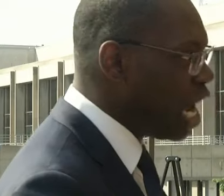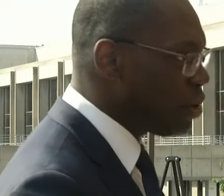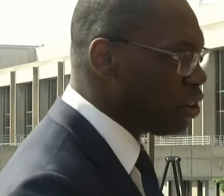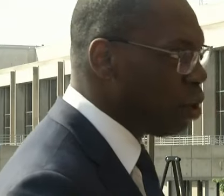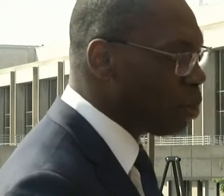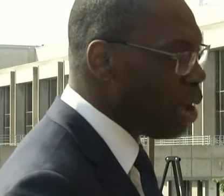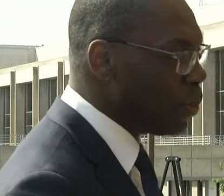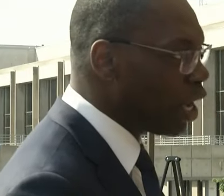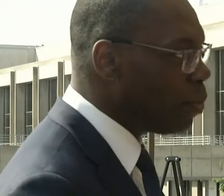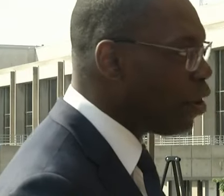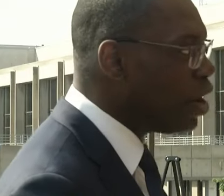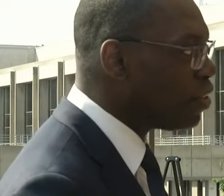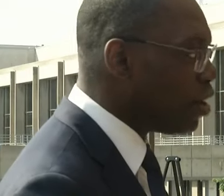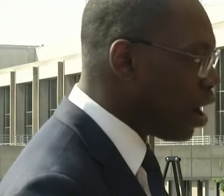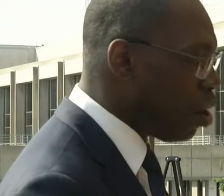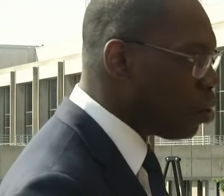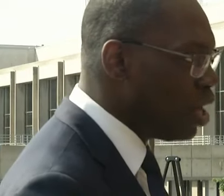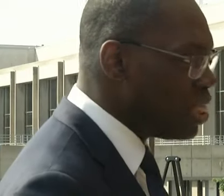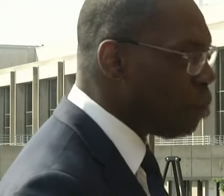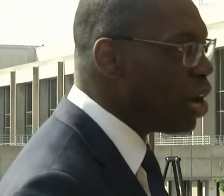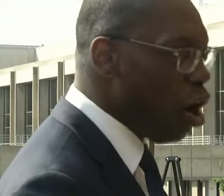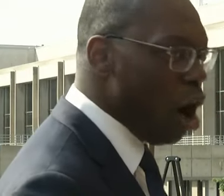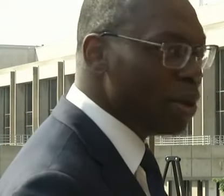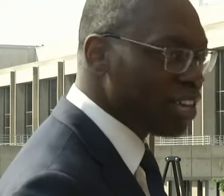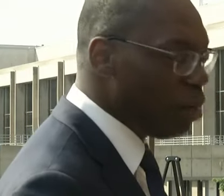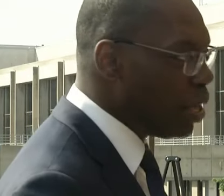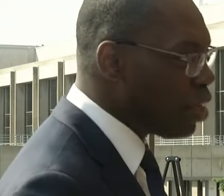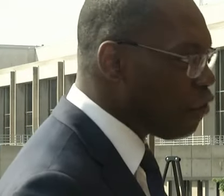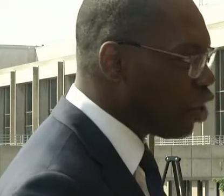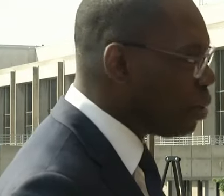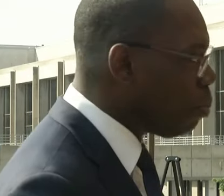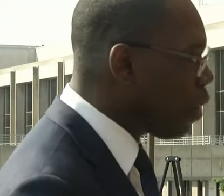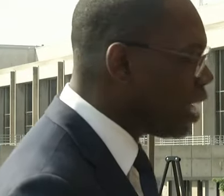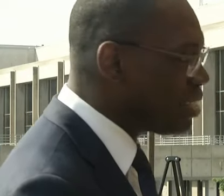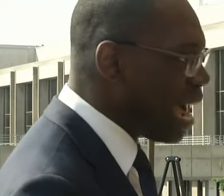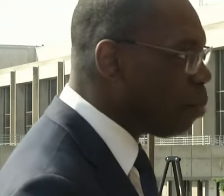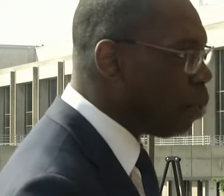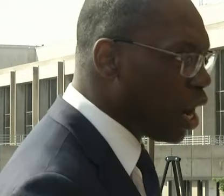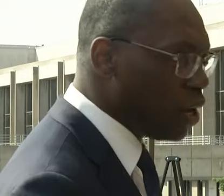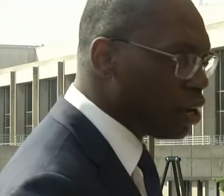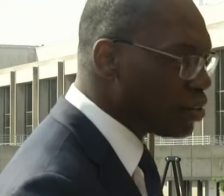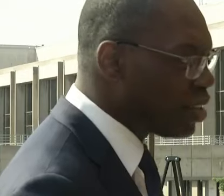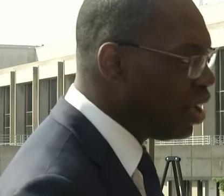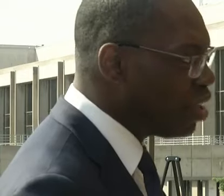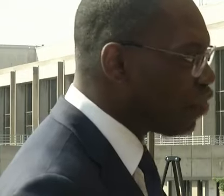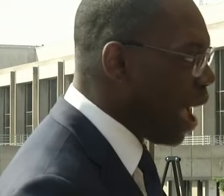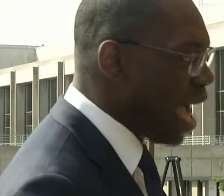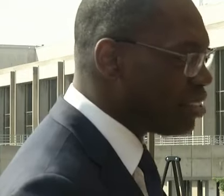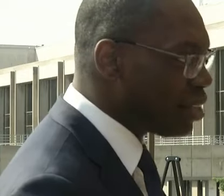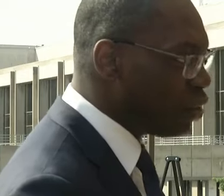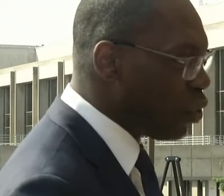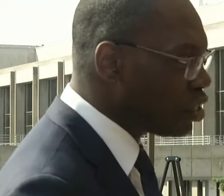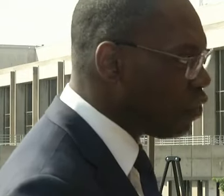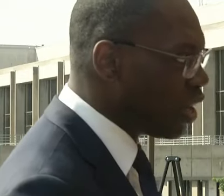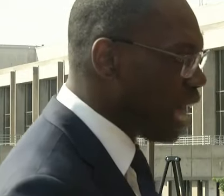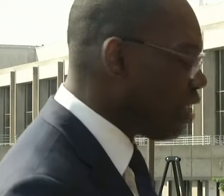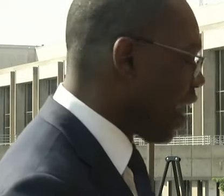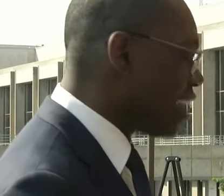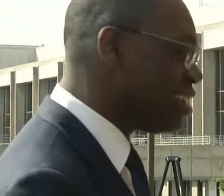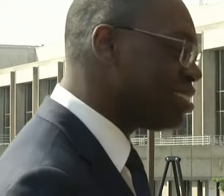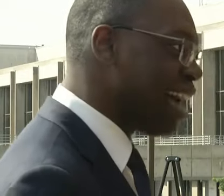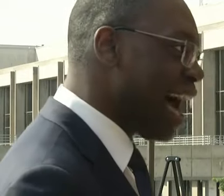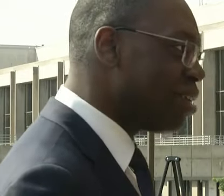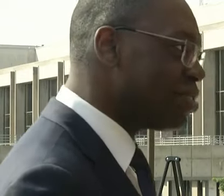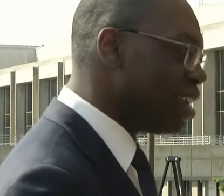leaders is because we want the people in the community to know that we are always going to be there for them to break down barriers for access to full civic